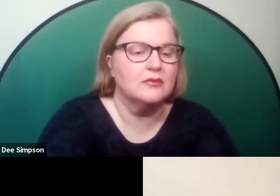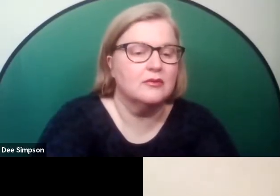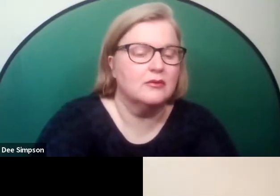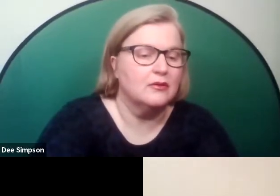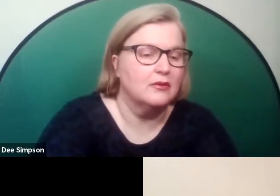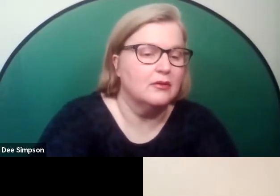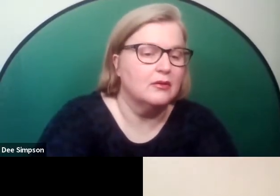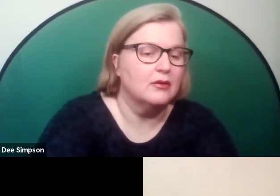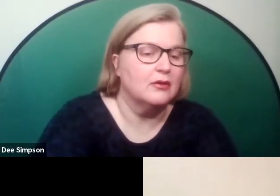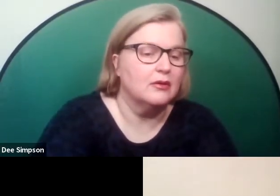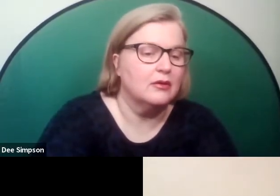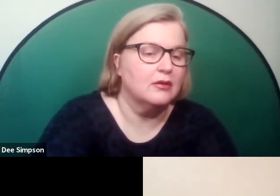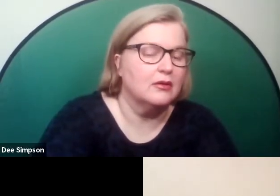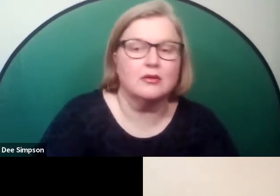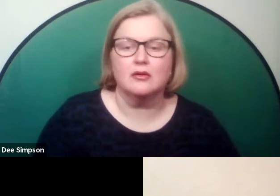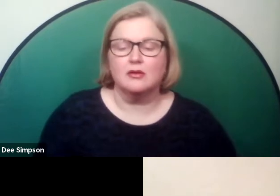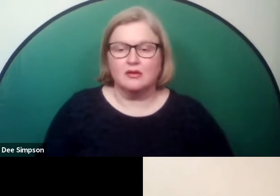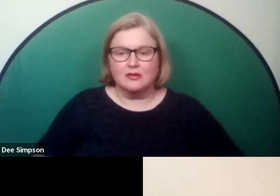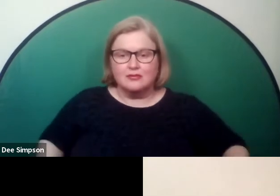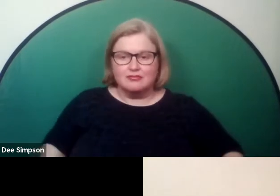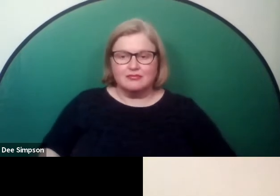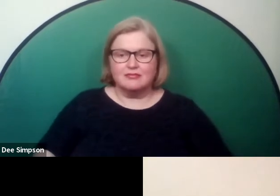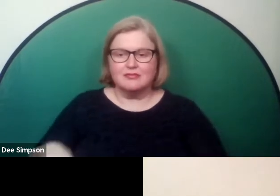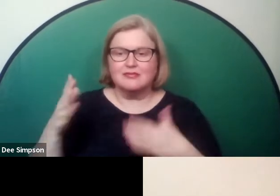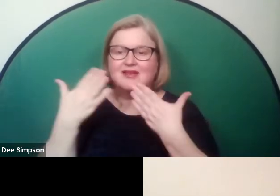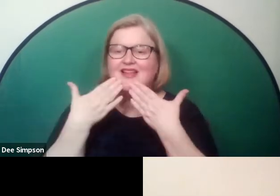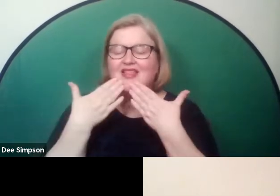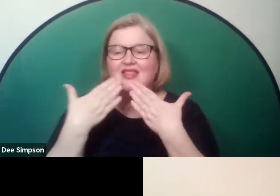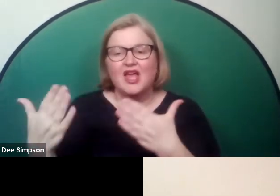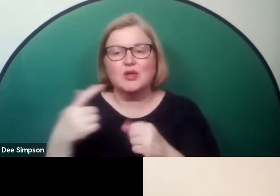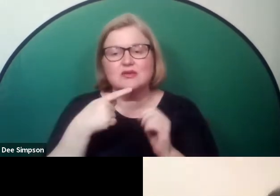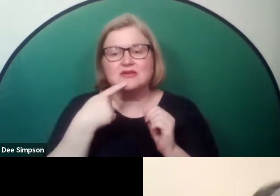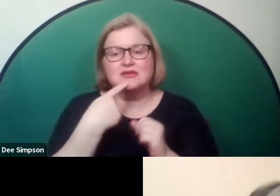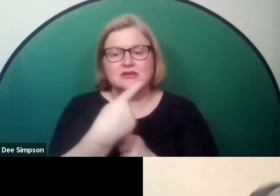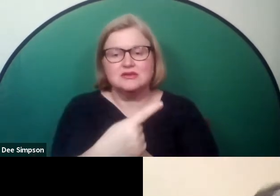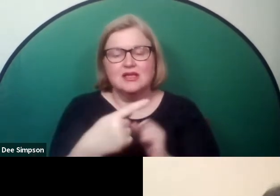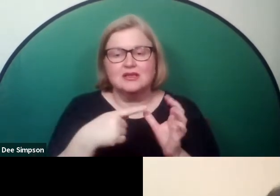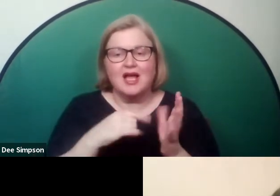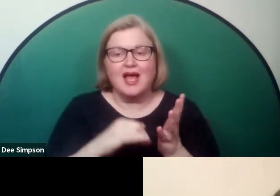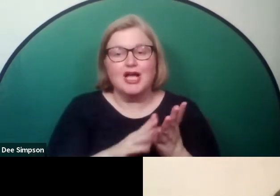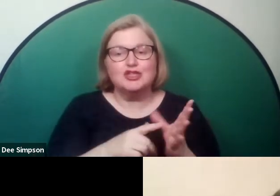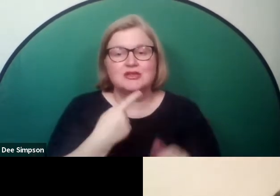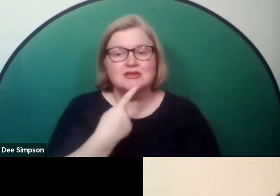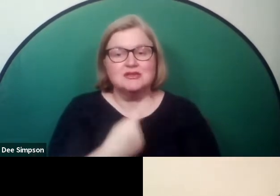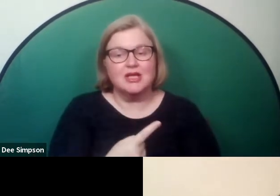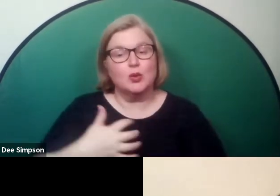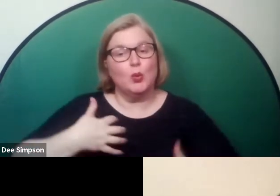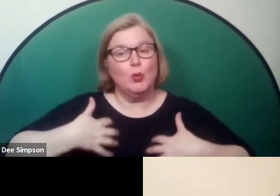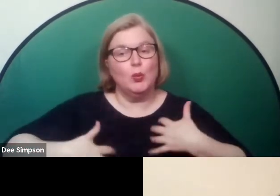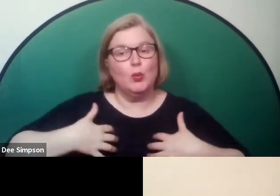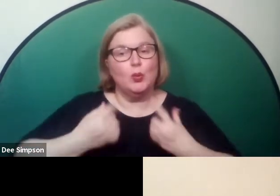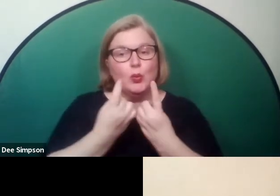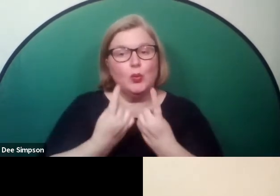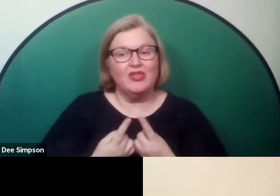Thank you, Maria, for giving a broad overview of what we should discuss today. And